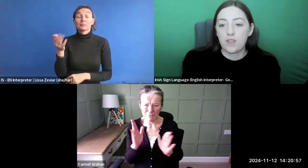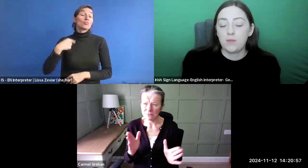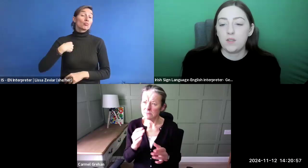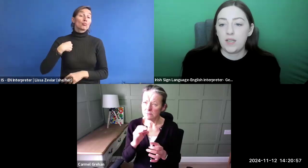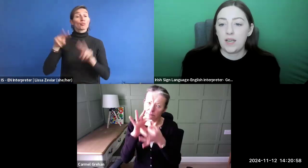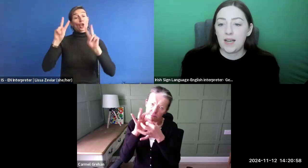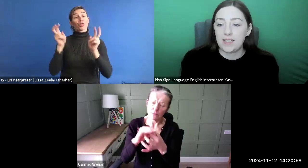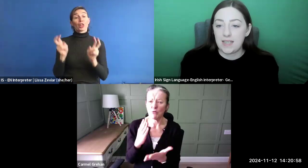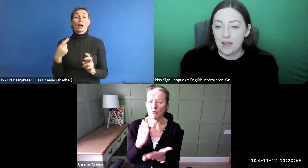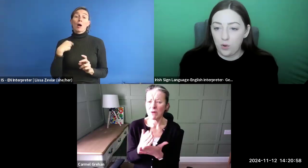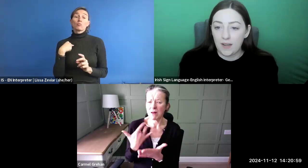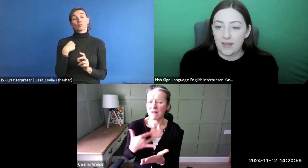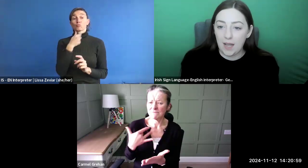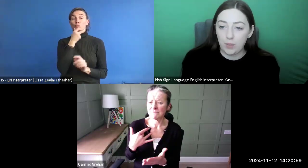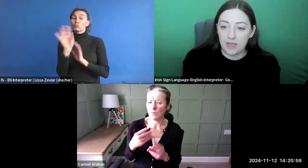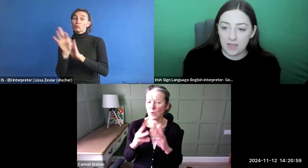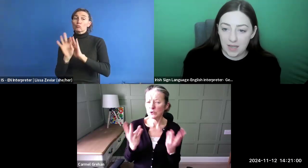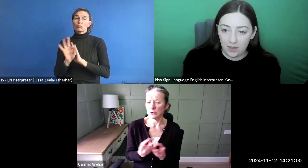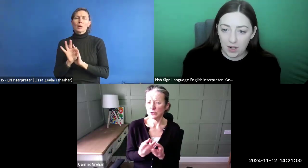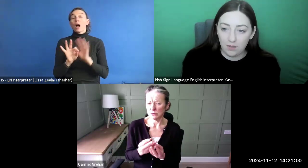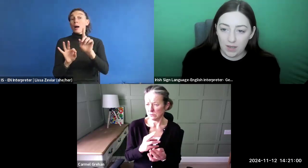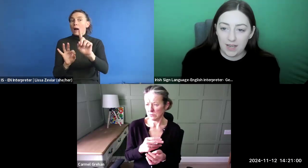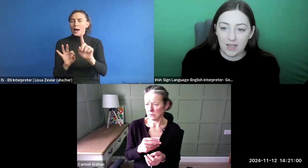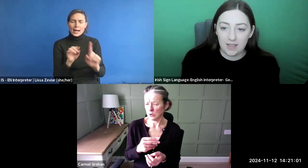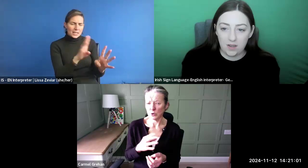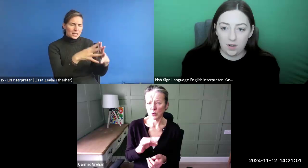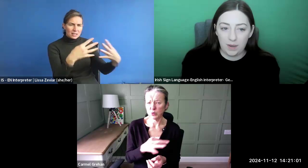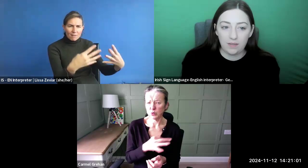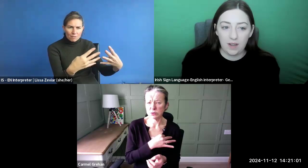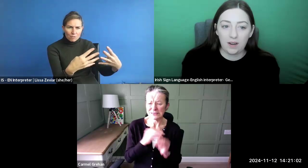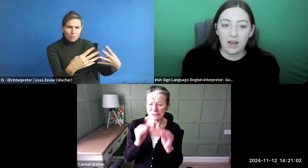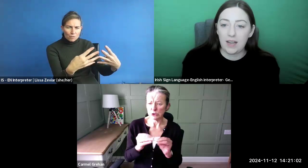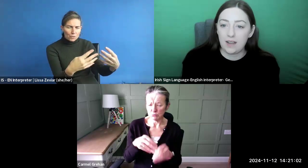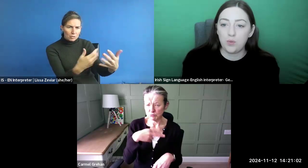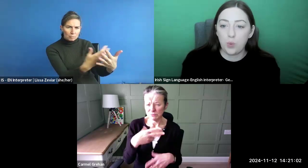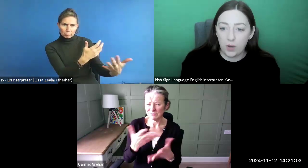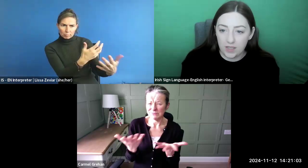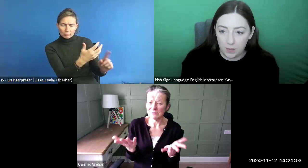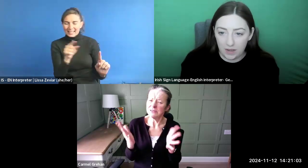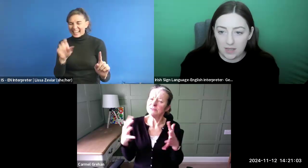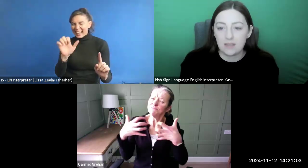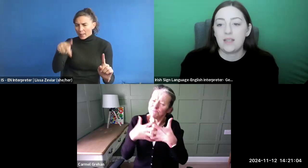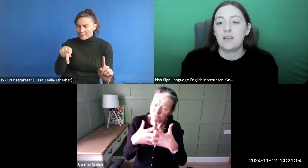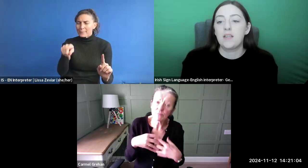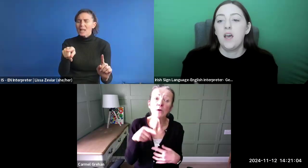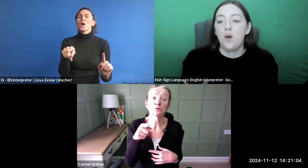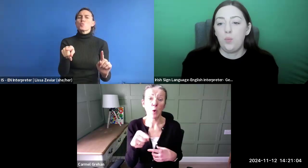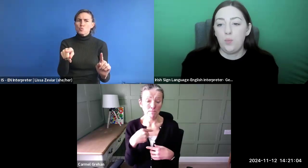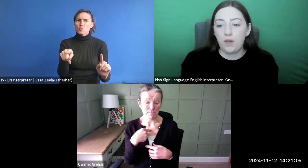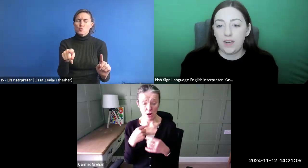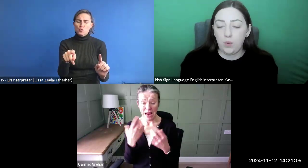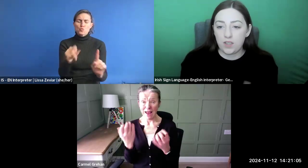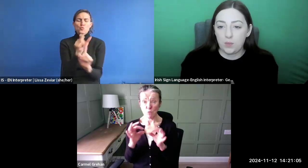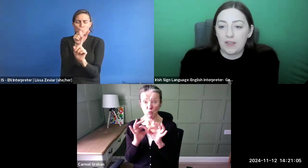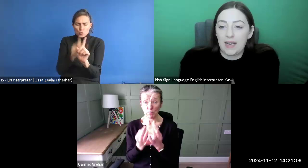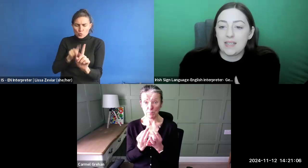of course, I was looking at CEF4 and the ELP together, and really it's talking about their lived world experience, and